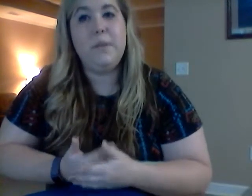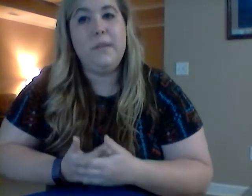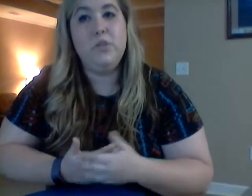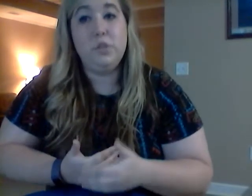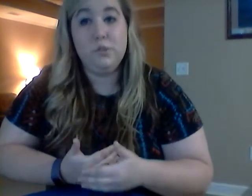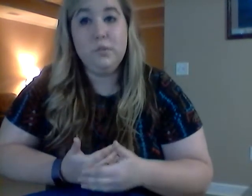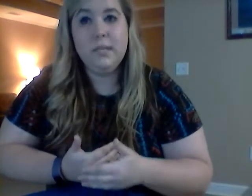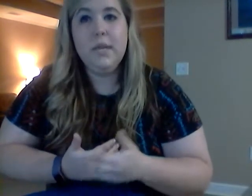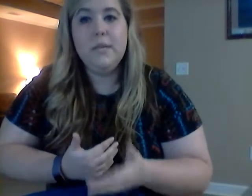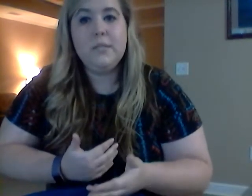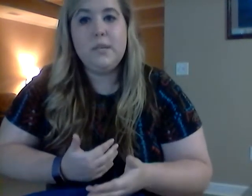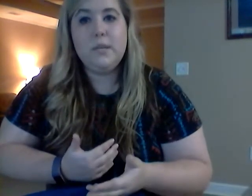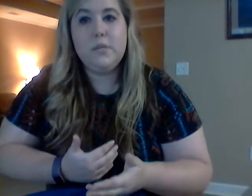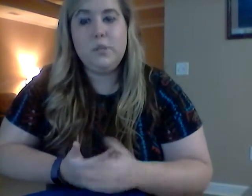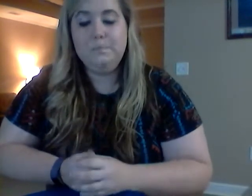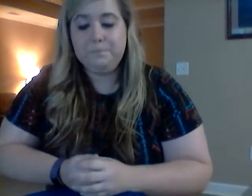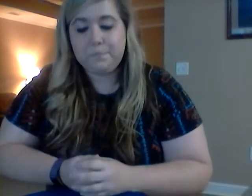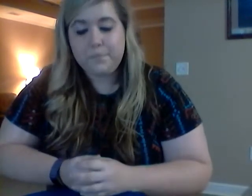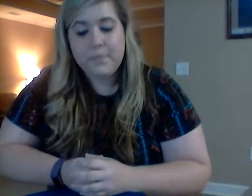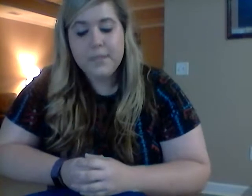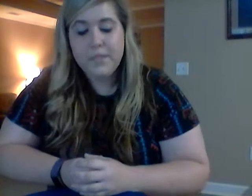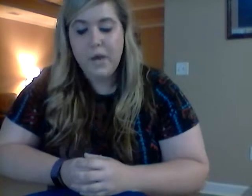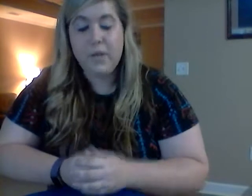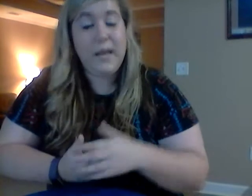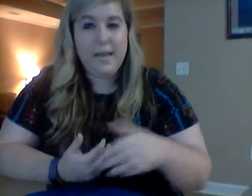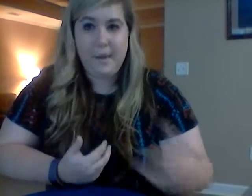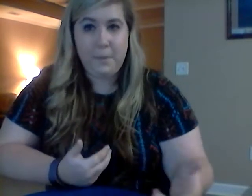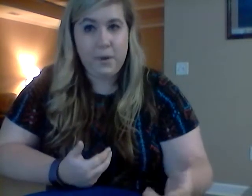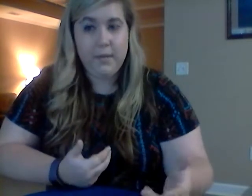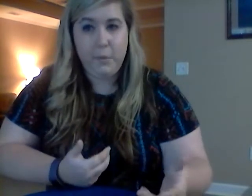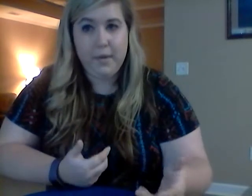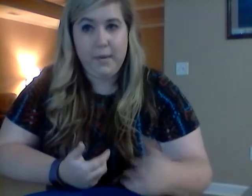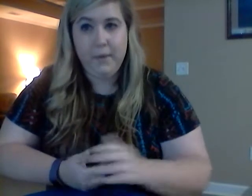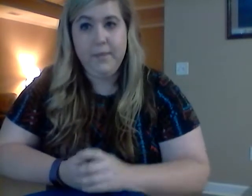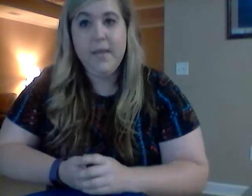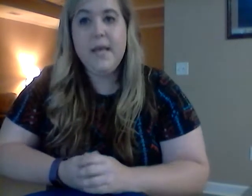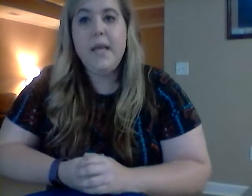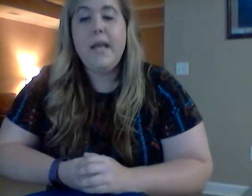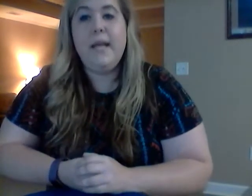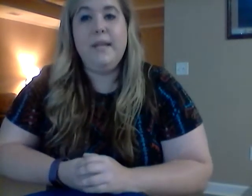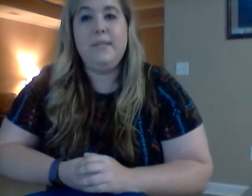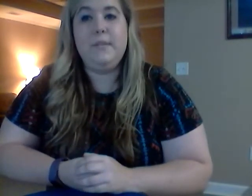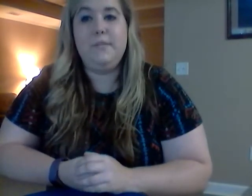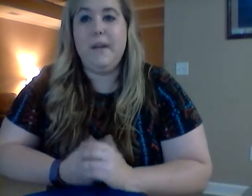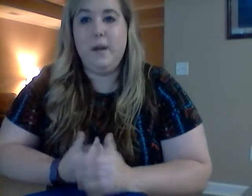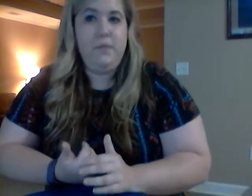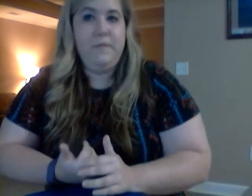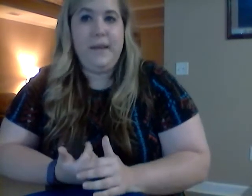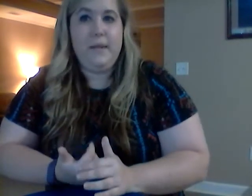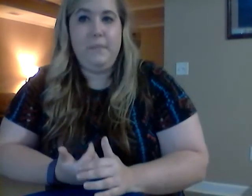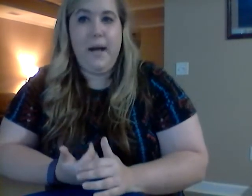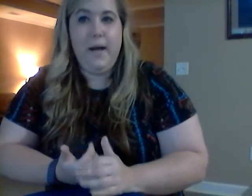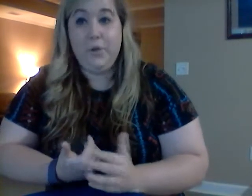we choose to do. So the client that I'm currently working with is very motivated by